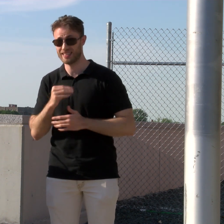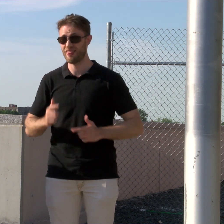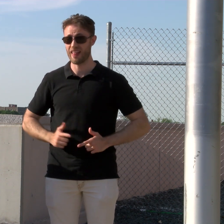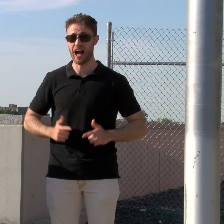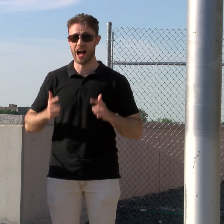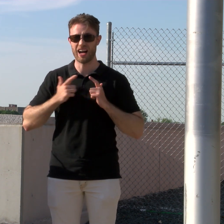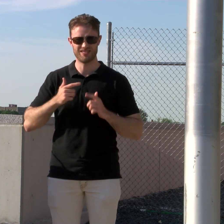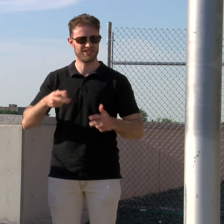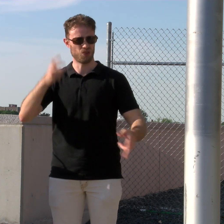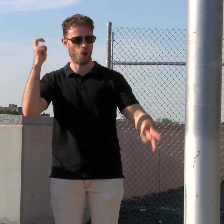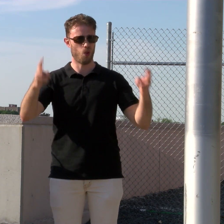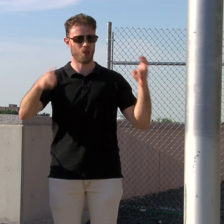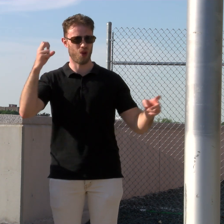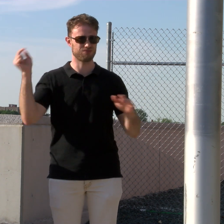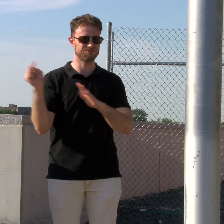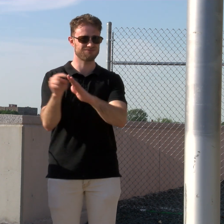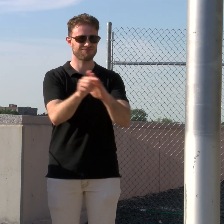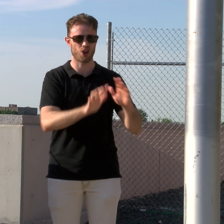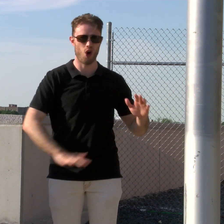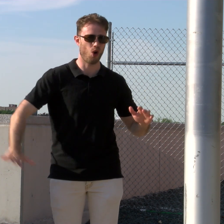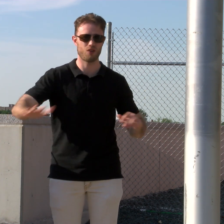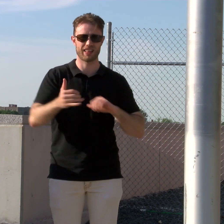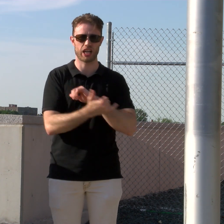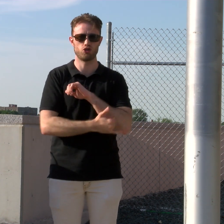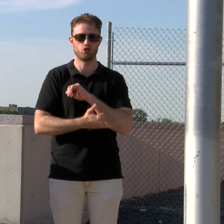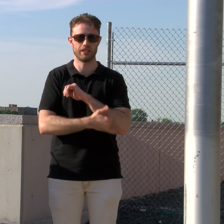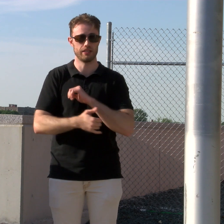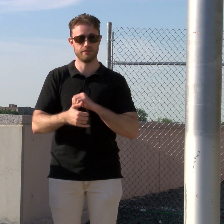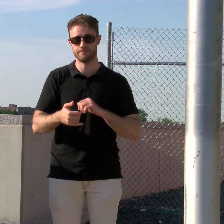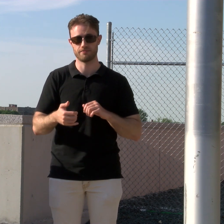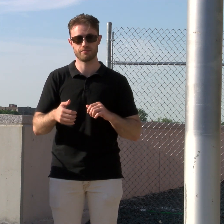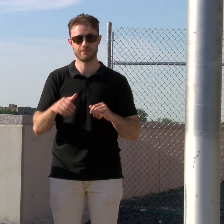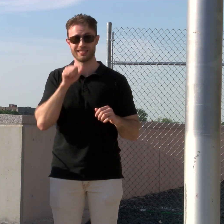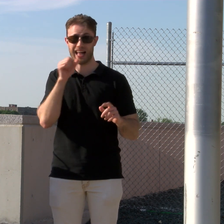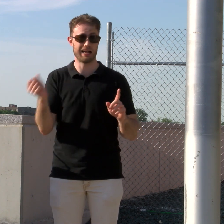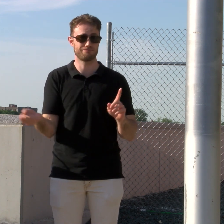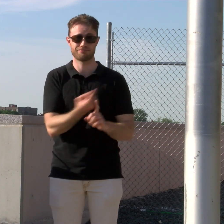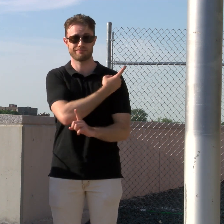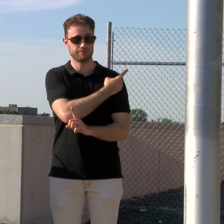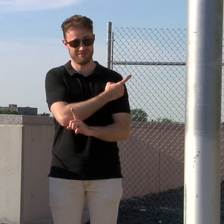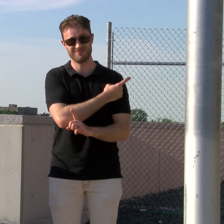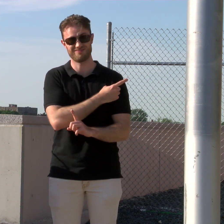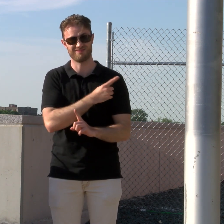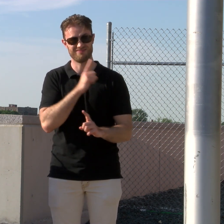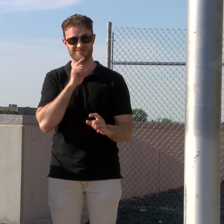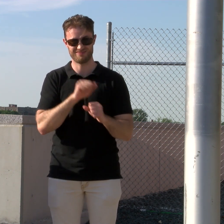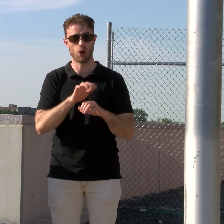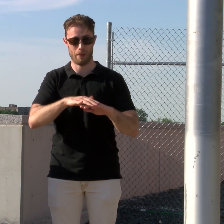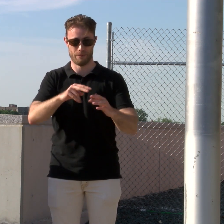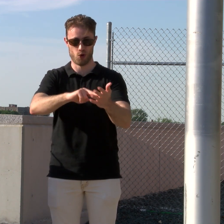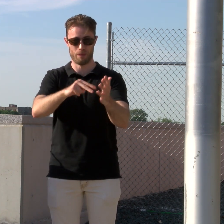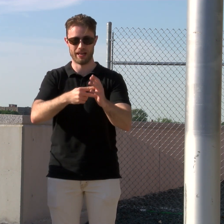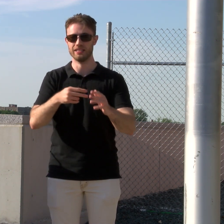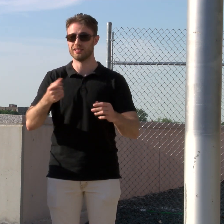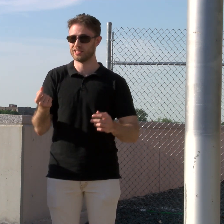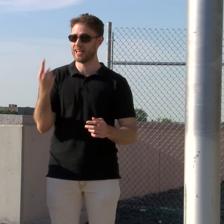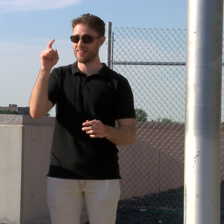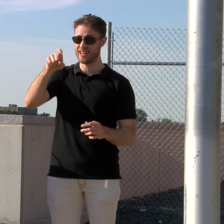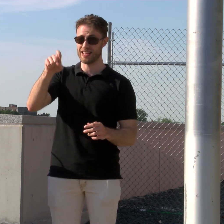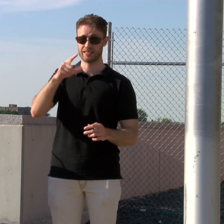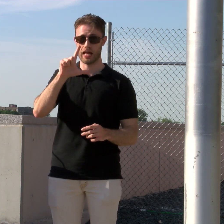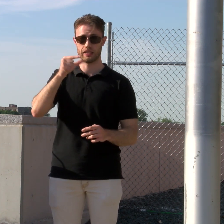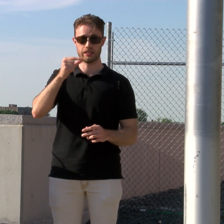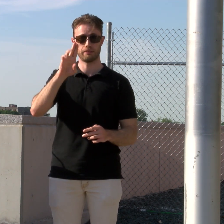especially are being stolen across the country, this is not a coincidence. We must understand that the needs of the LGBTQ